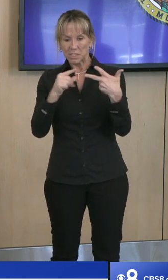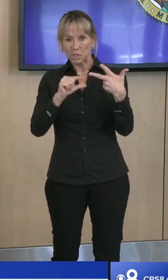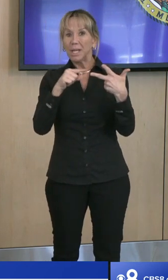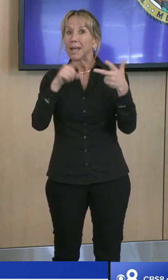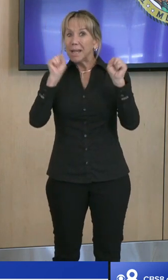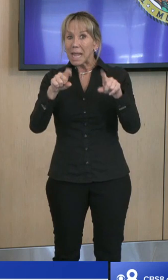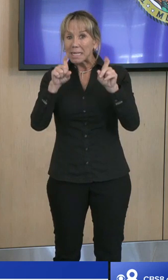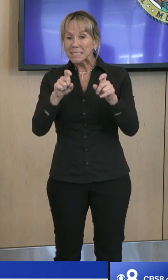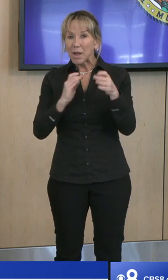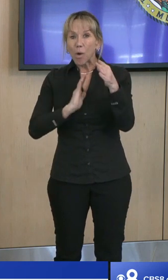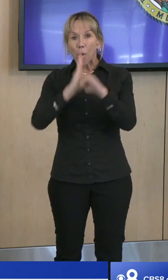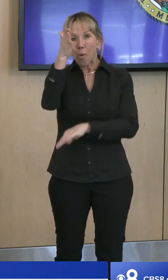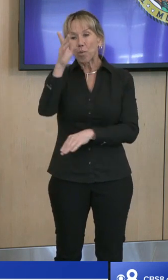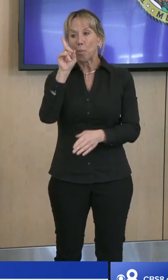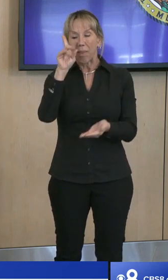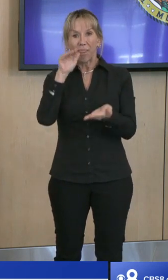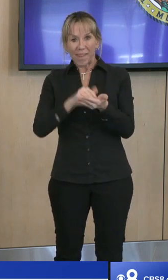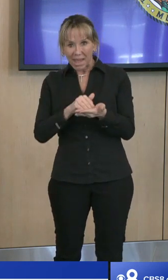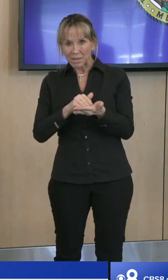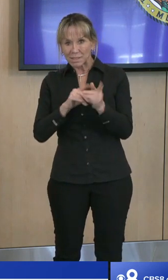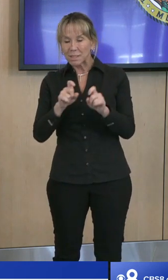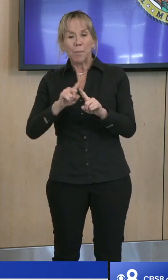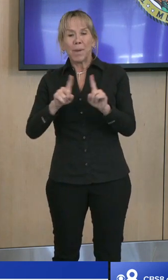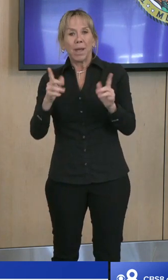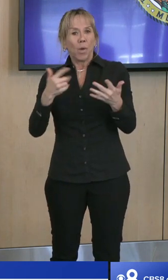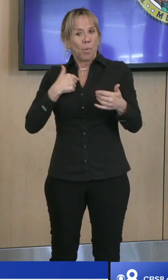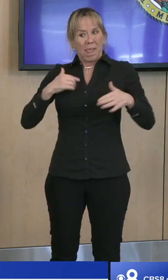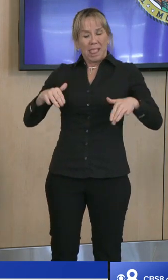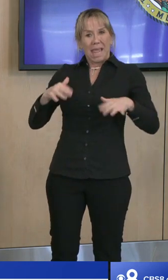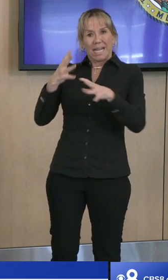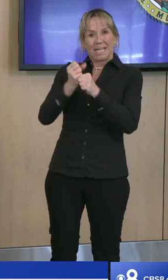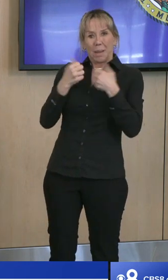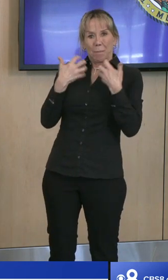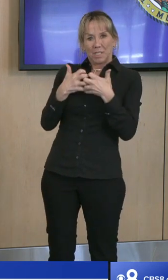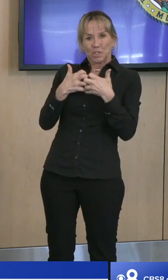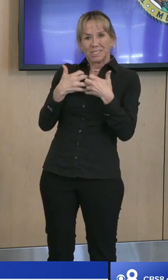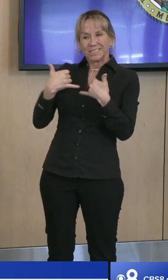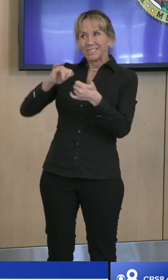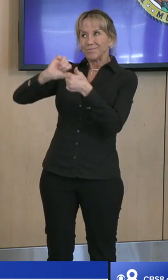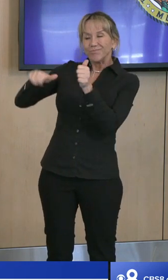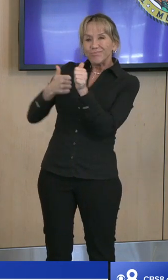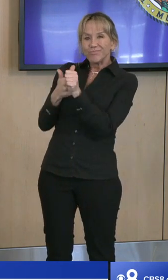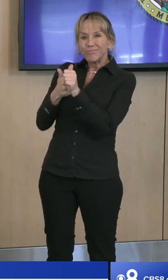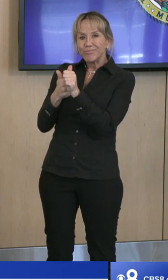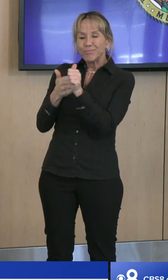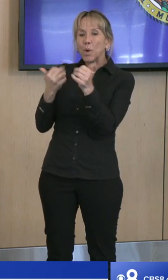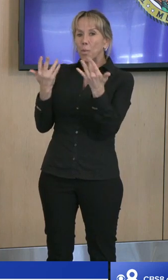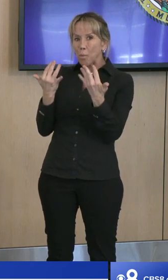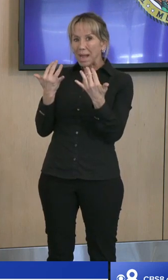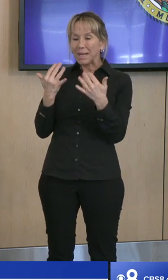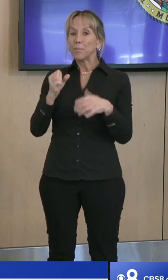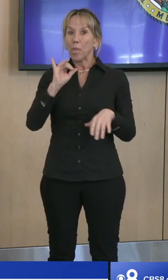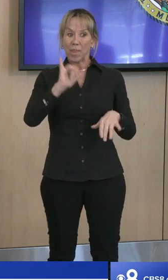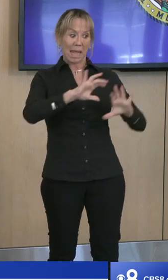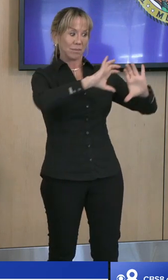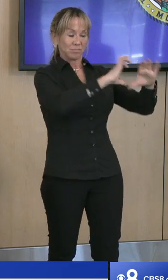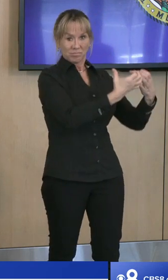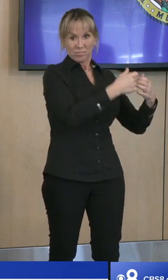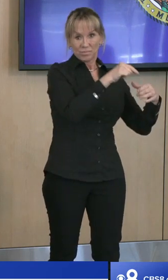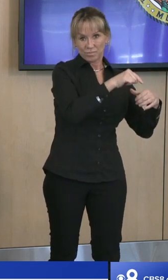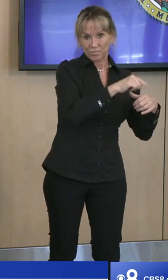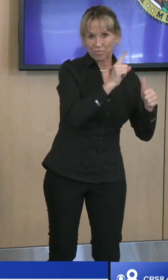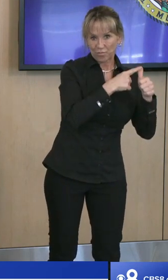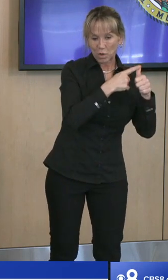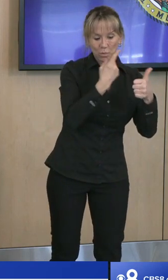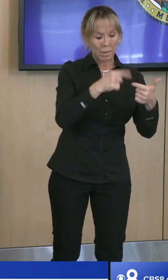1,000 specimens, but we don't have the machine yet because it's on back order. So that's bucket number one. Bucket number two